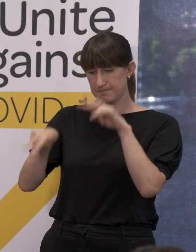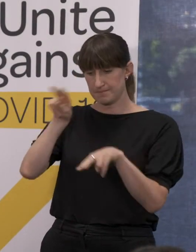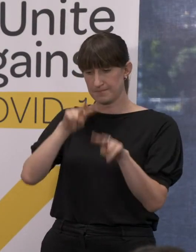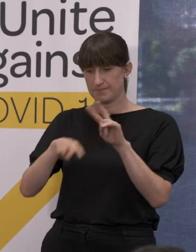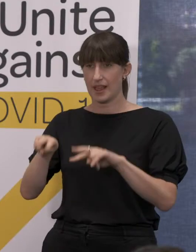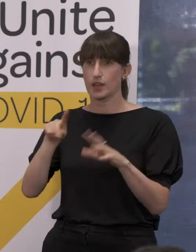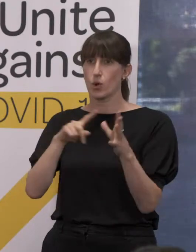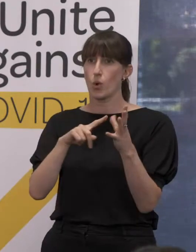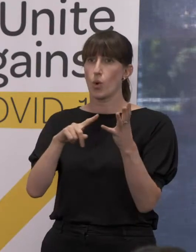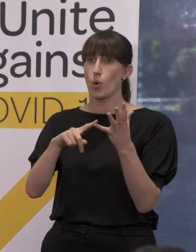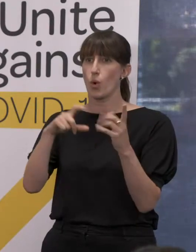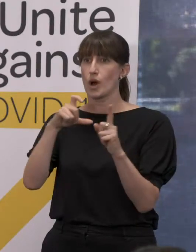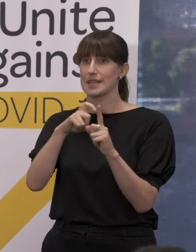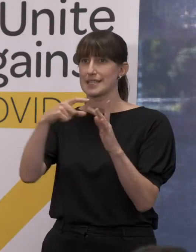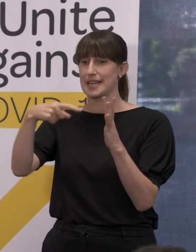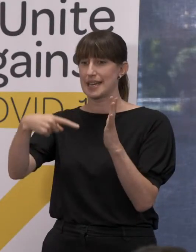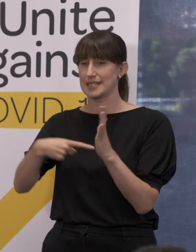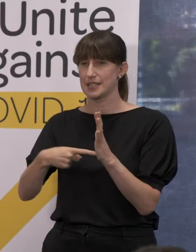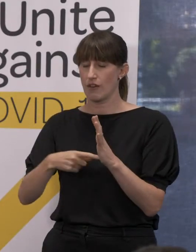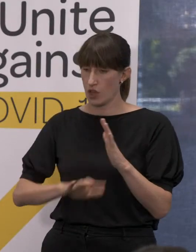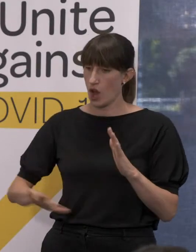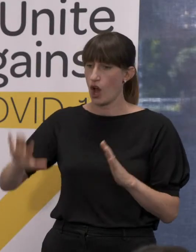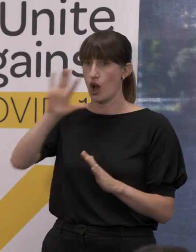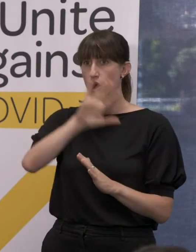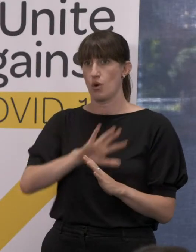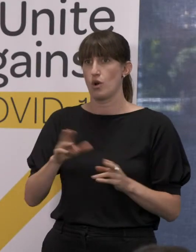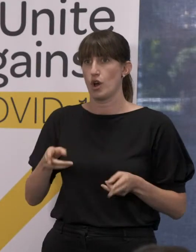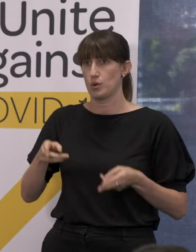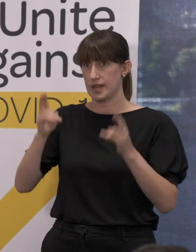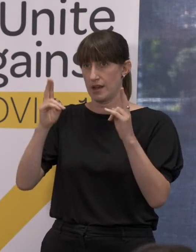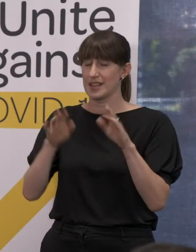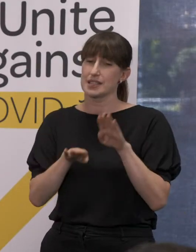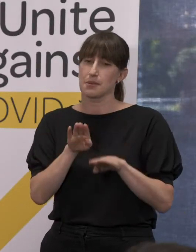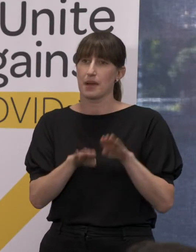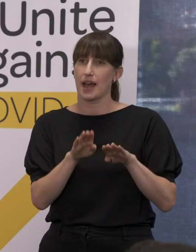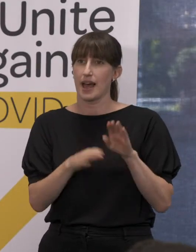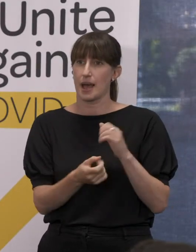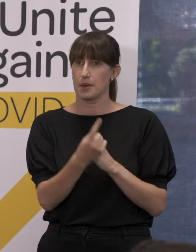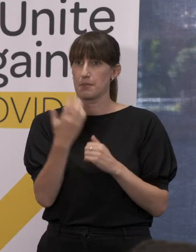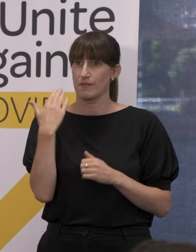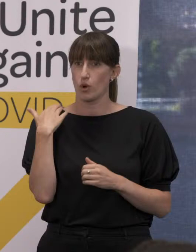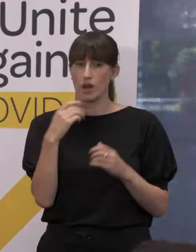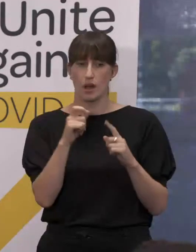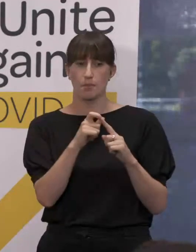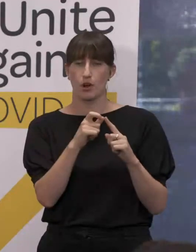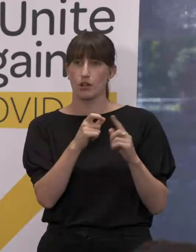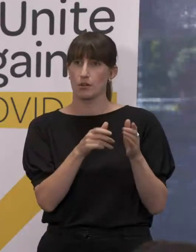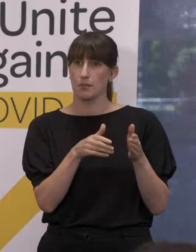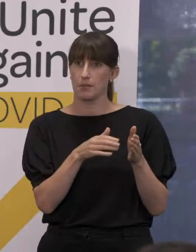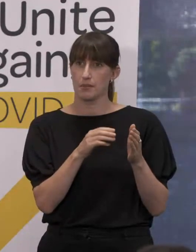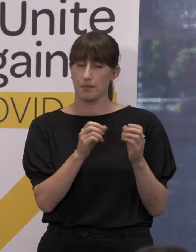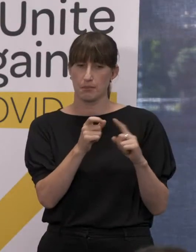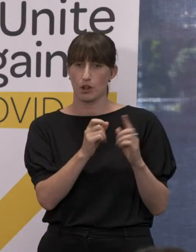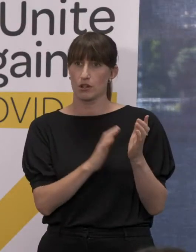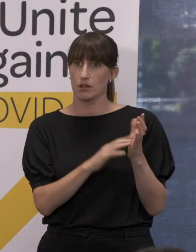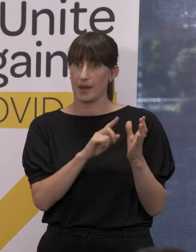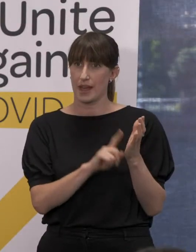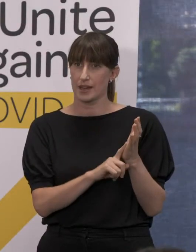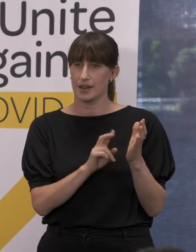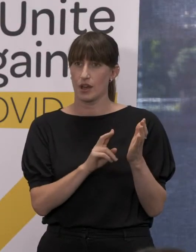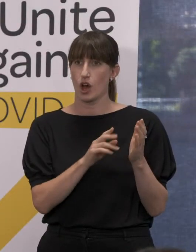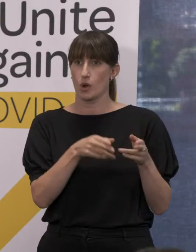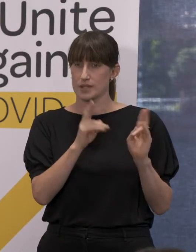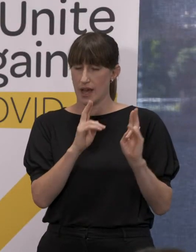at the Pullman and the Grand Mercure facilities. We've also called a meeting of the Managed Isolation and Quarantine